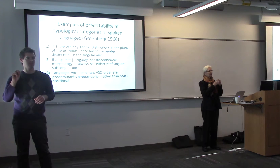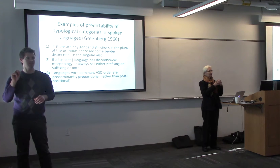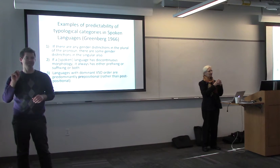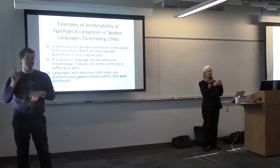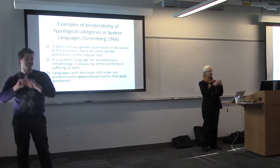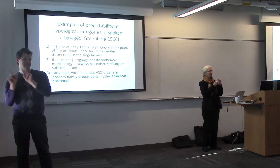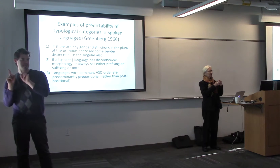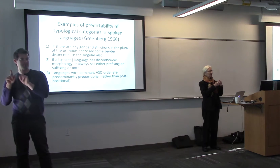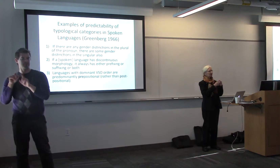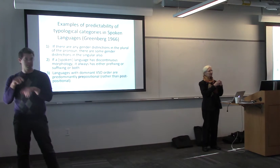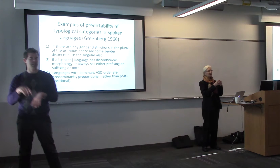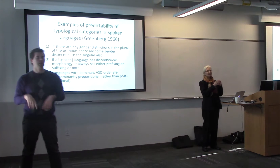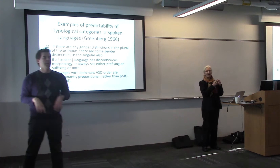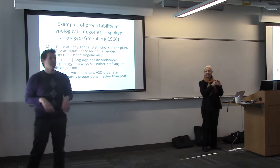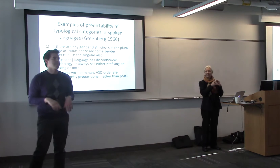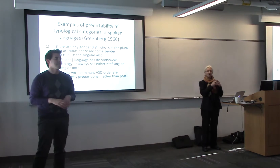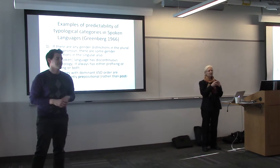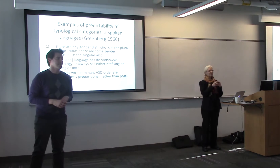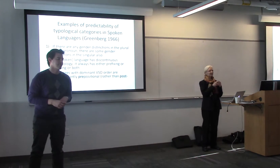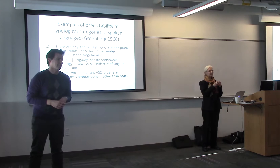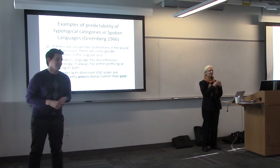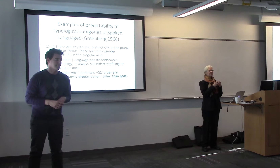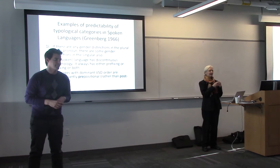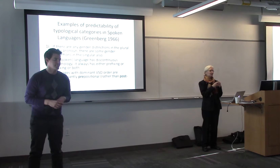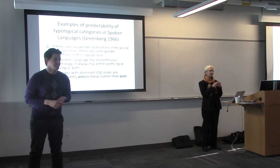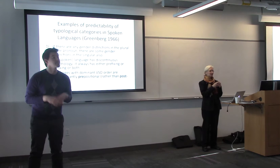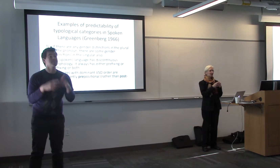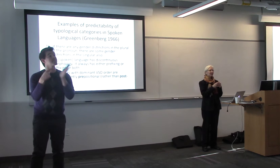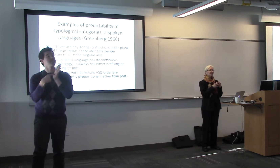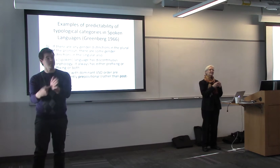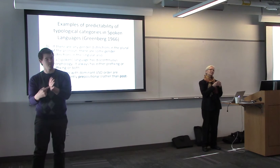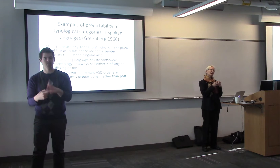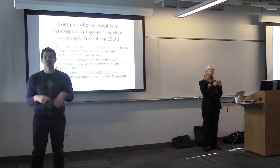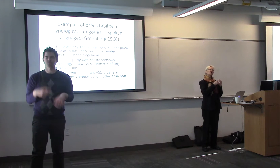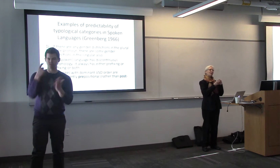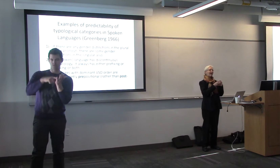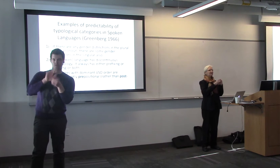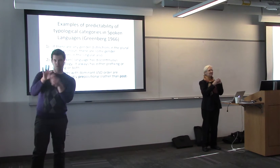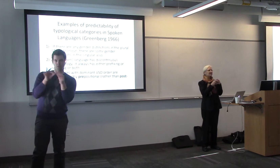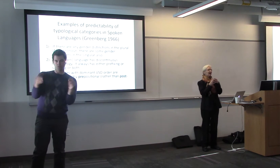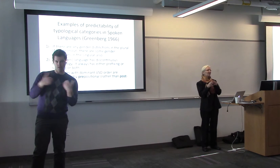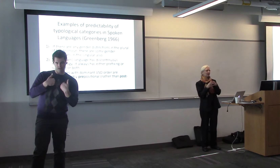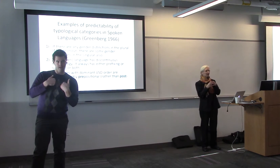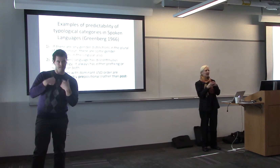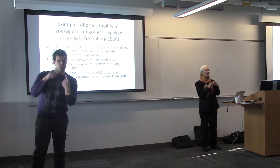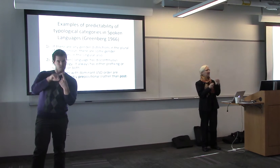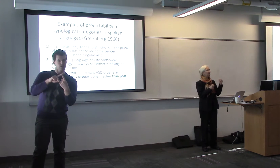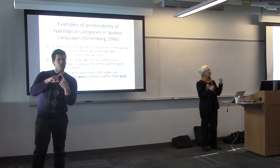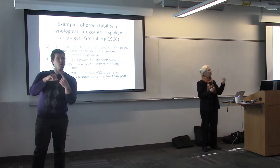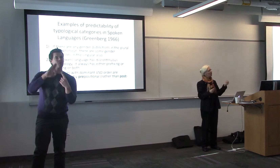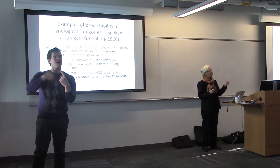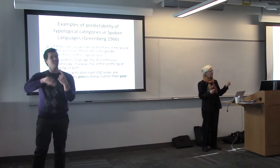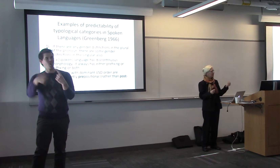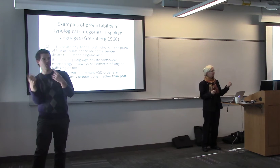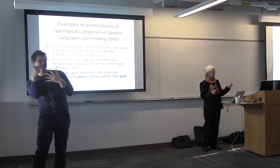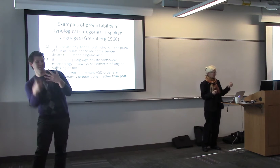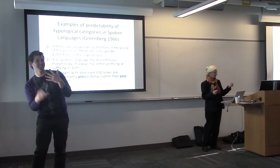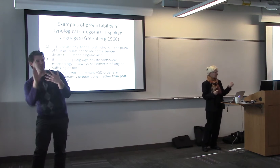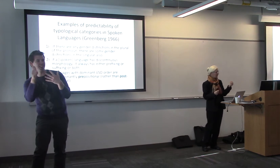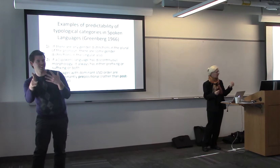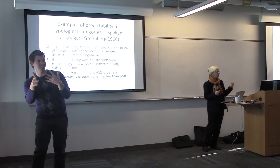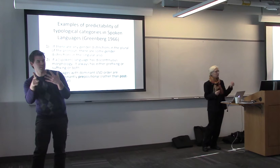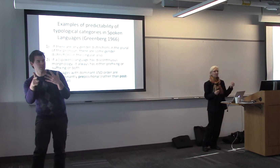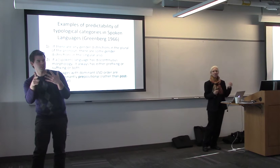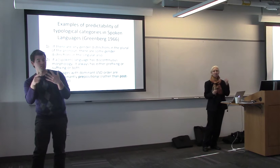trying to show us that characteristics of language sometimes travel together. And if you know one